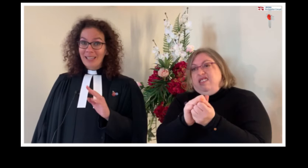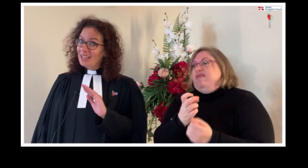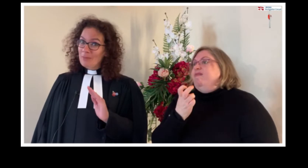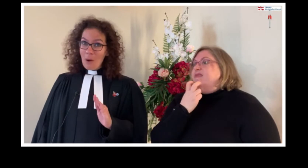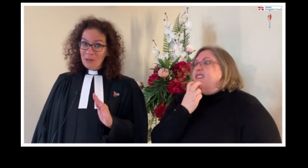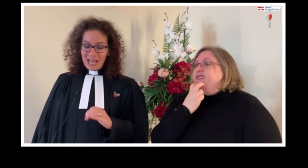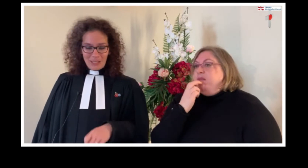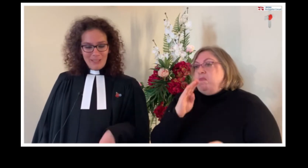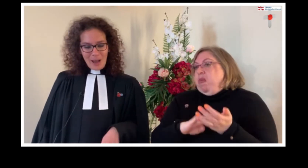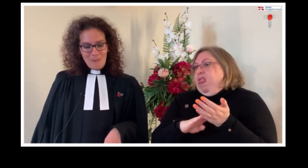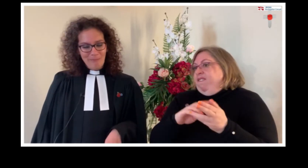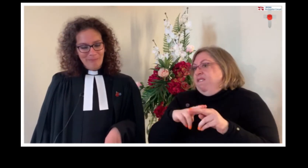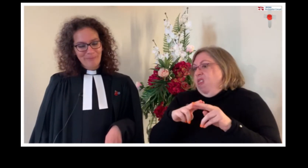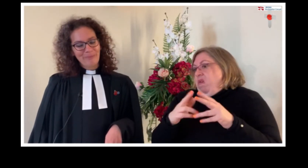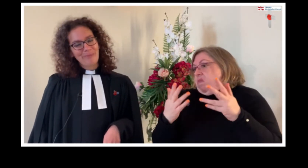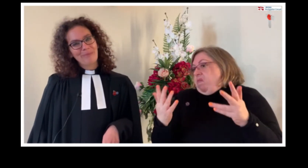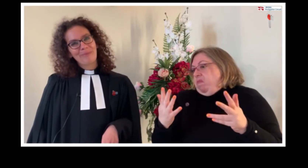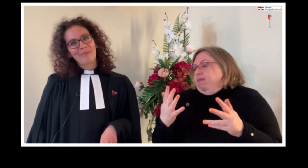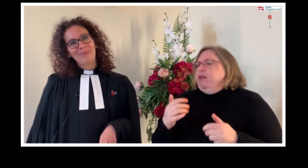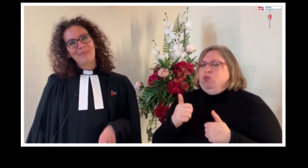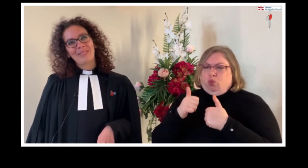this book and it won't let you down.